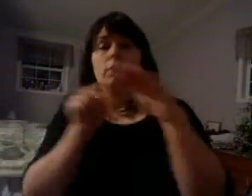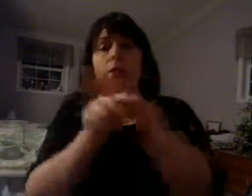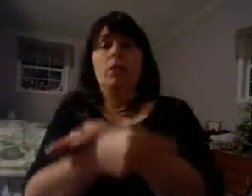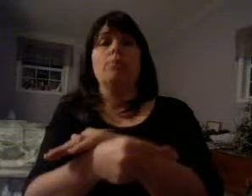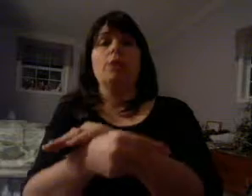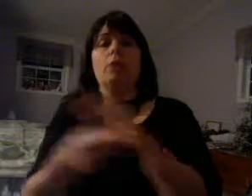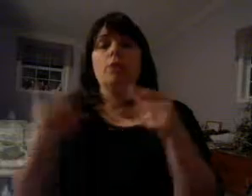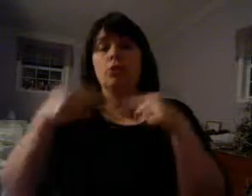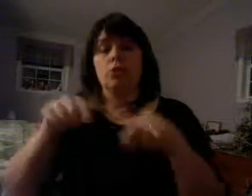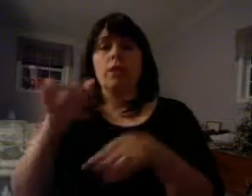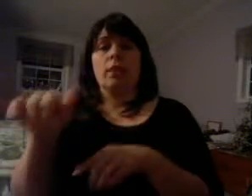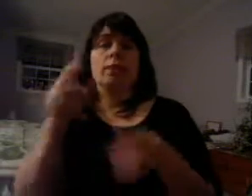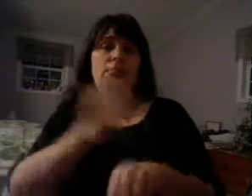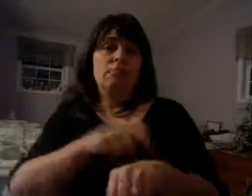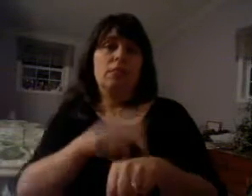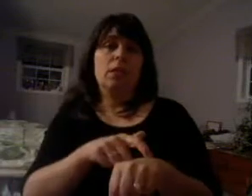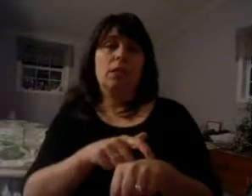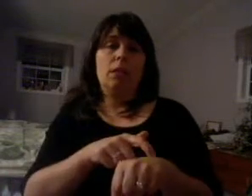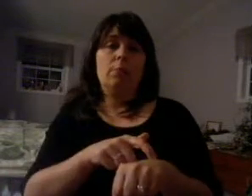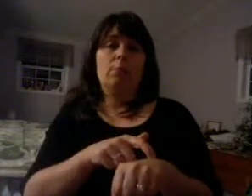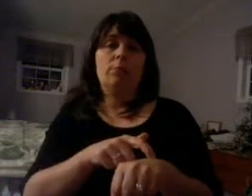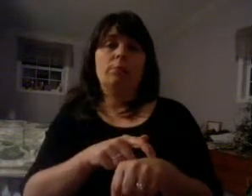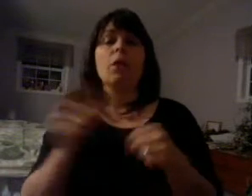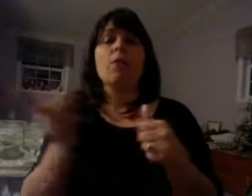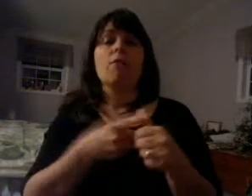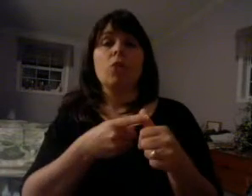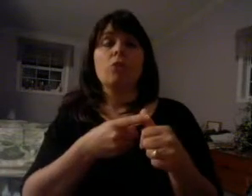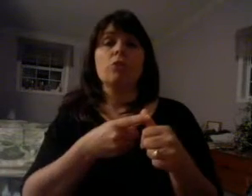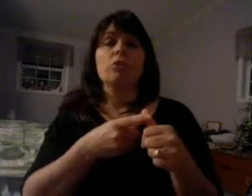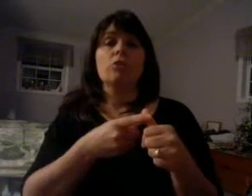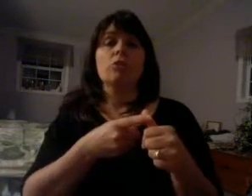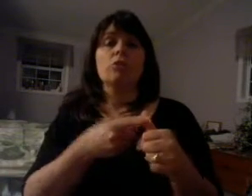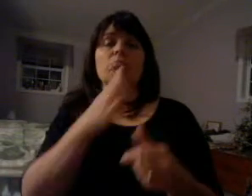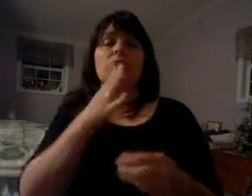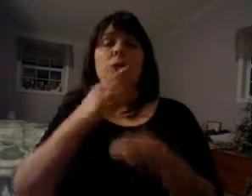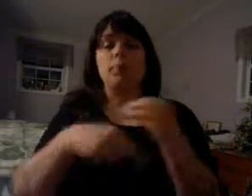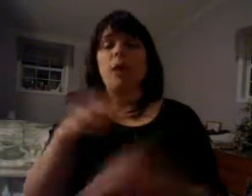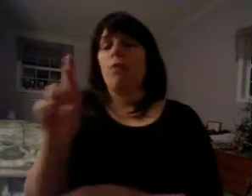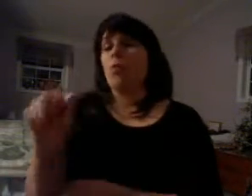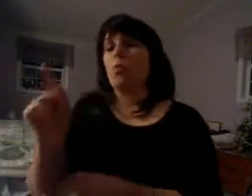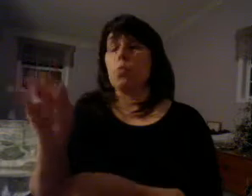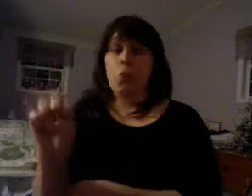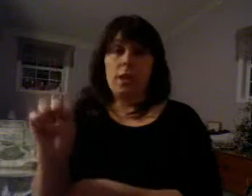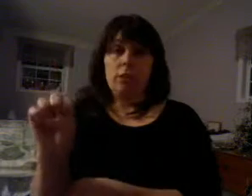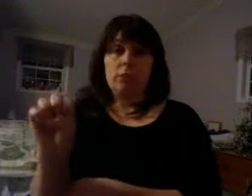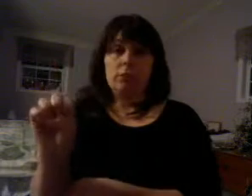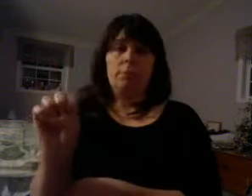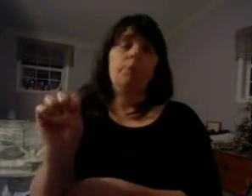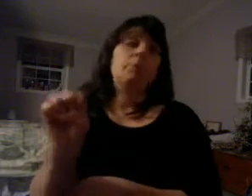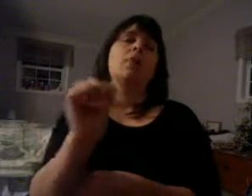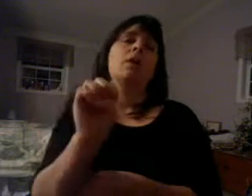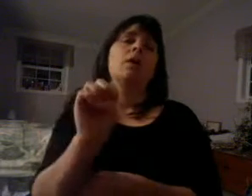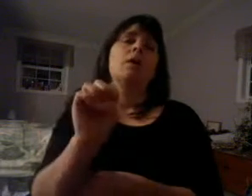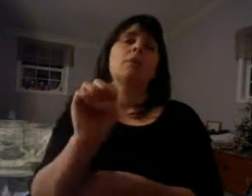culture of violence. First, talking about rates of homicide. Over the past 50 years, from 1940